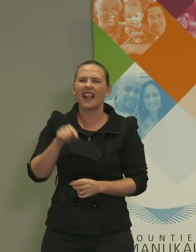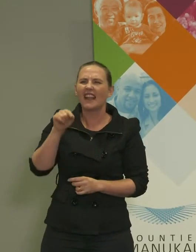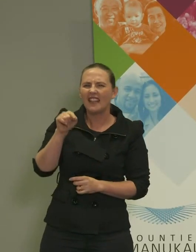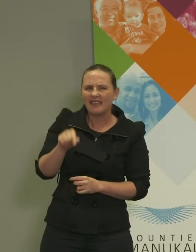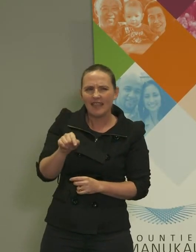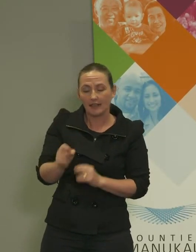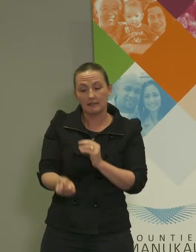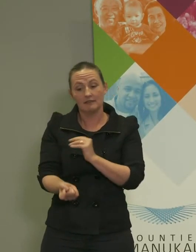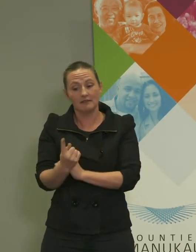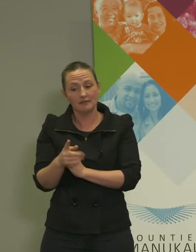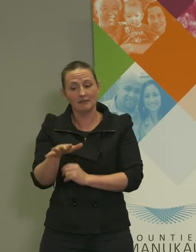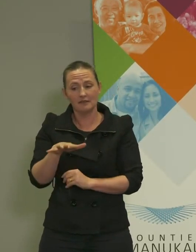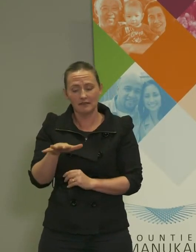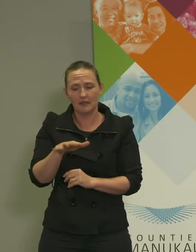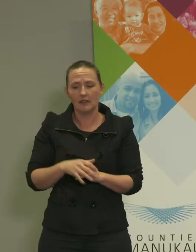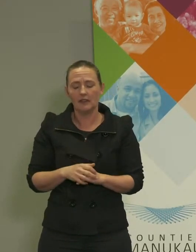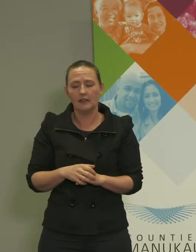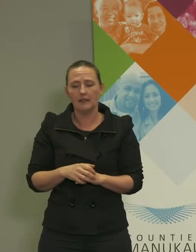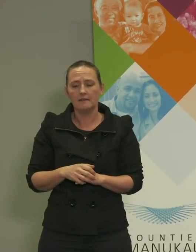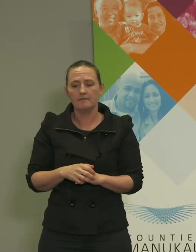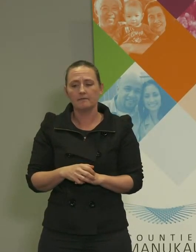was.